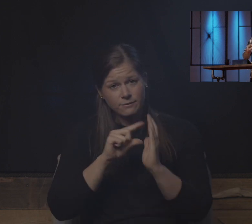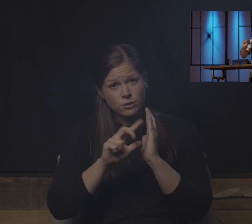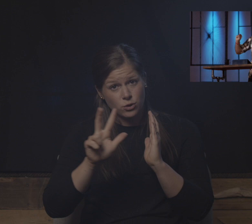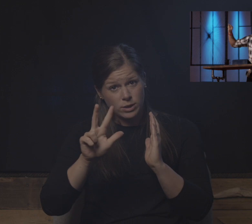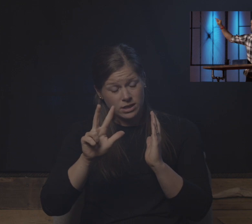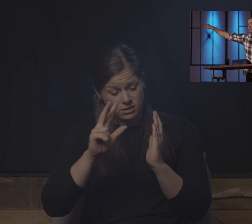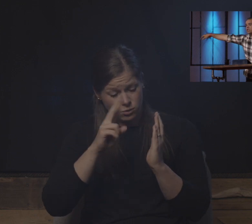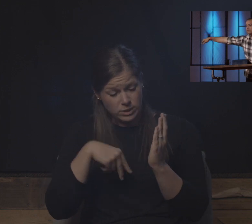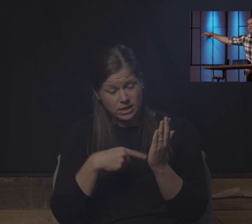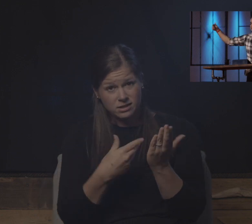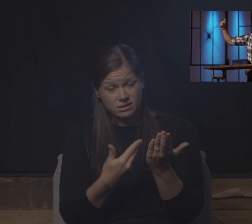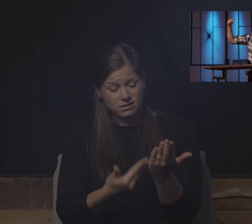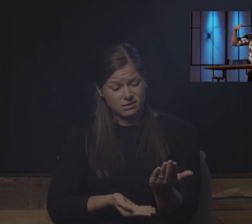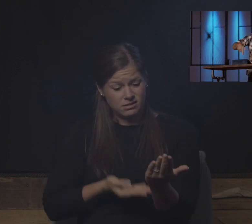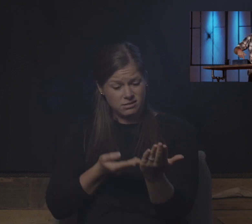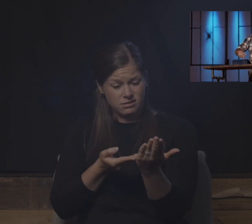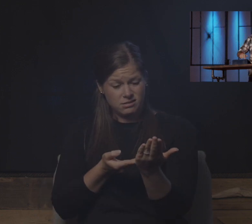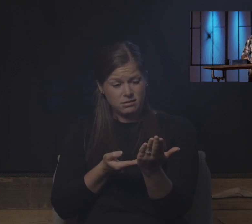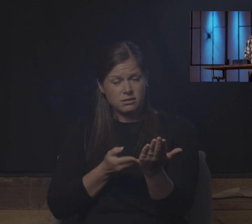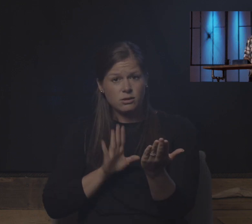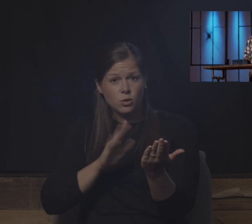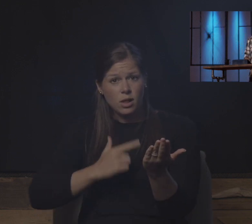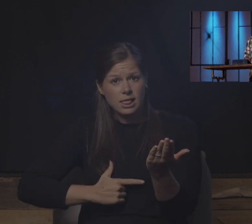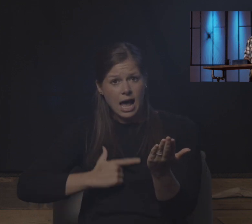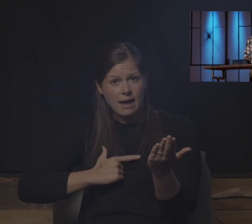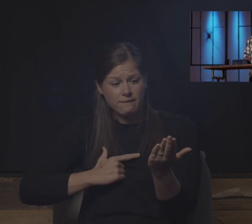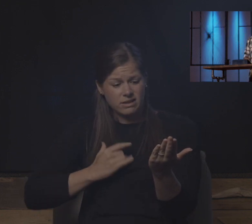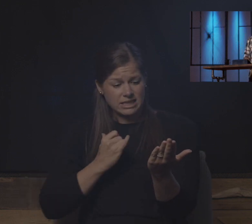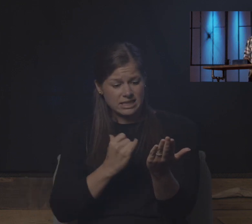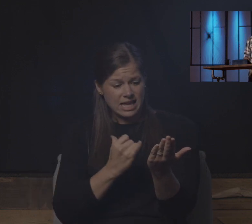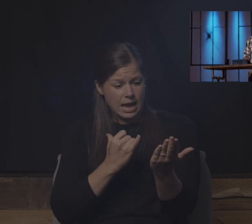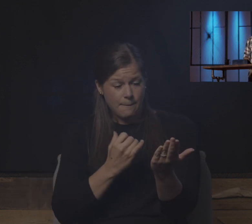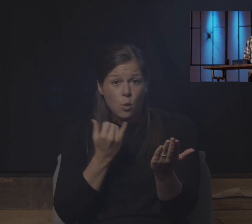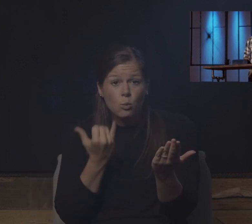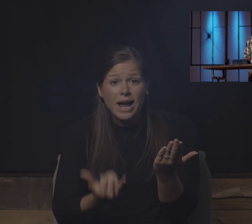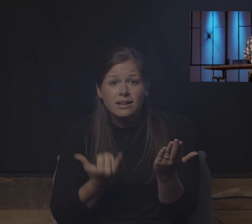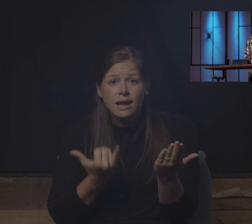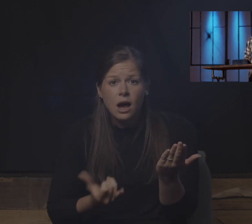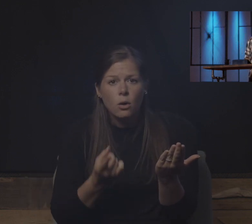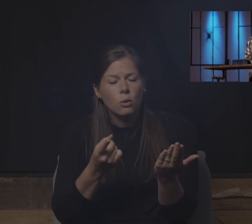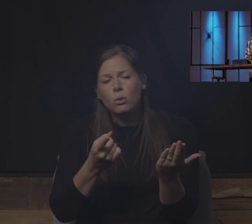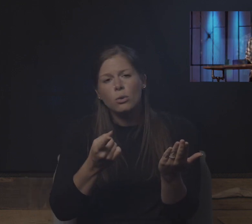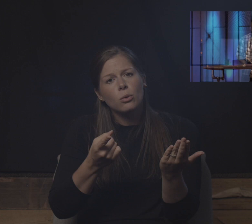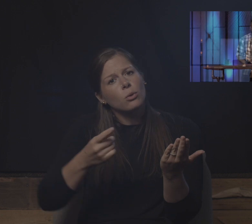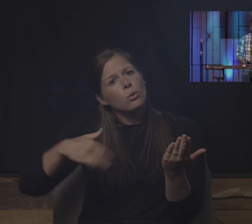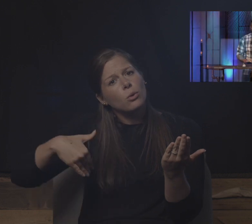if that's not what you were, but that's what you are, then you are not saved.